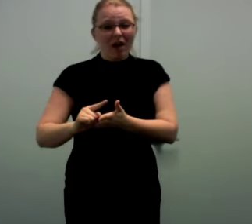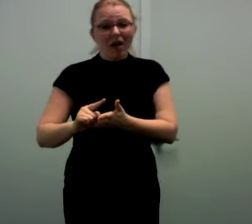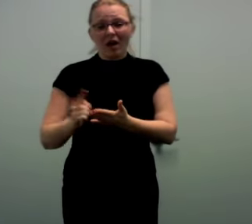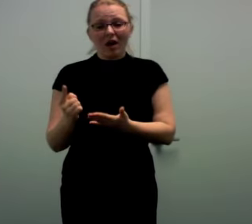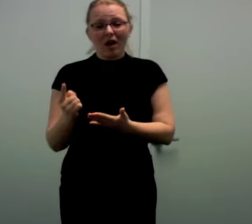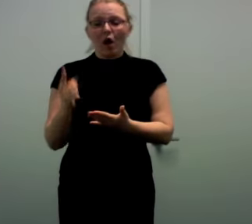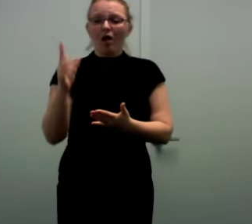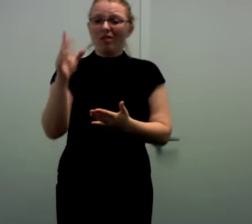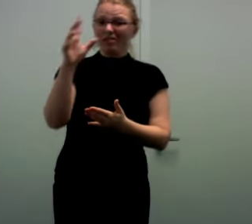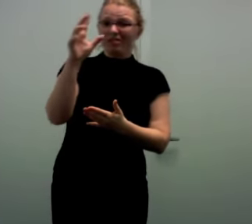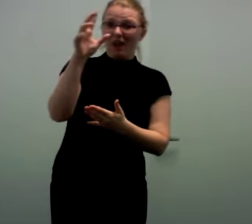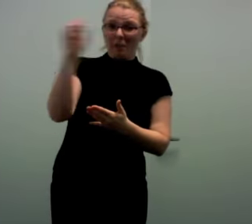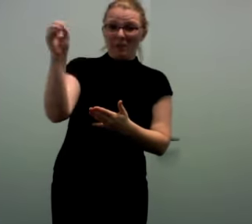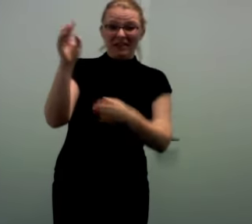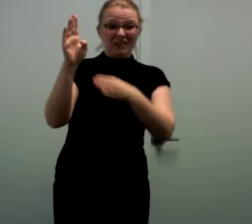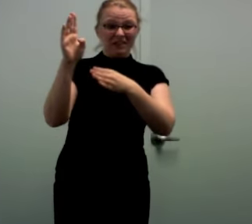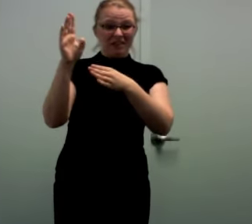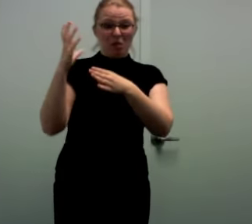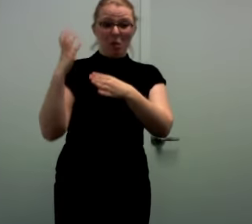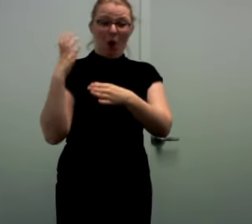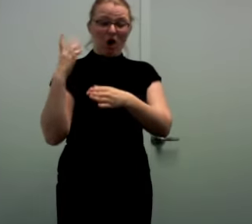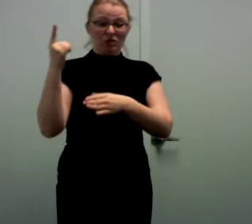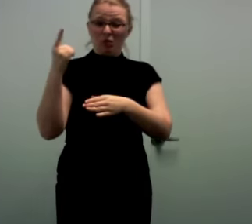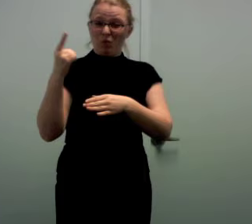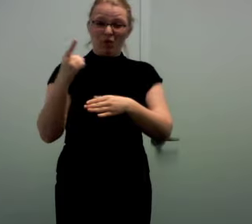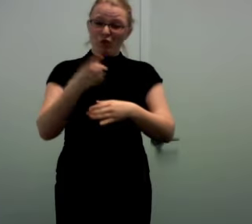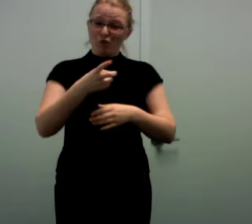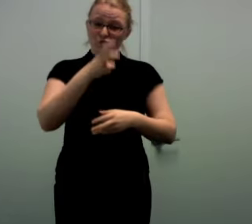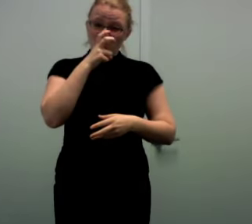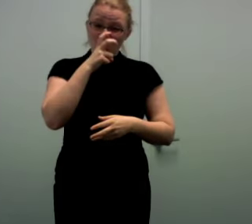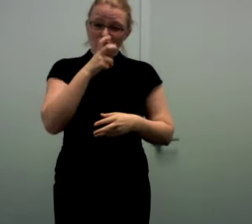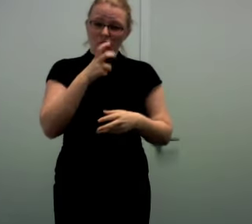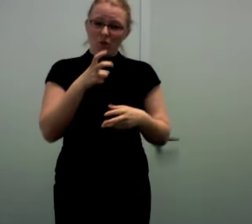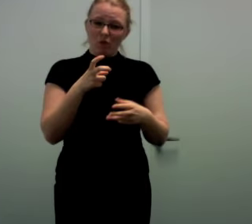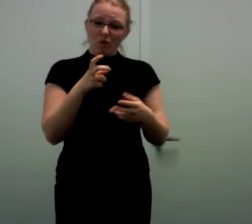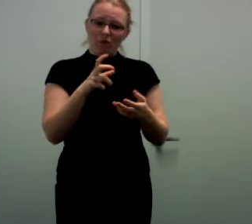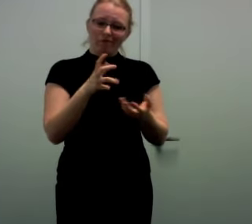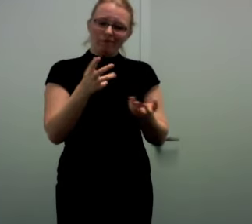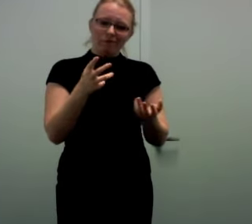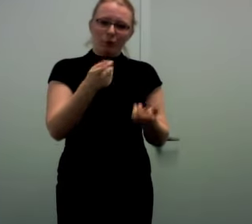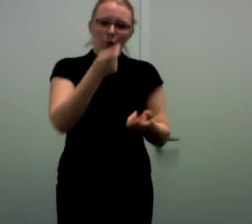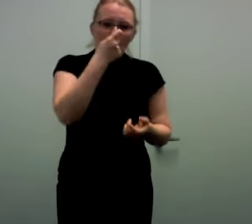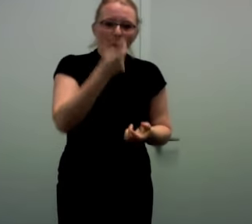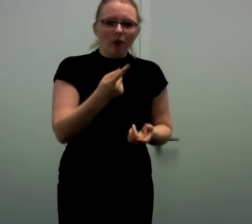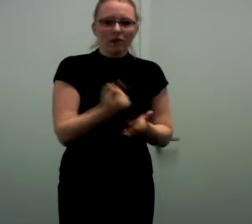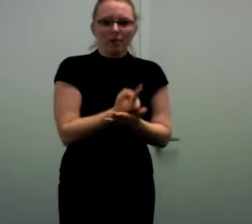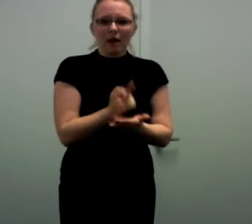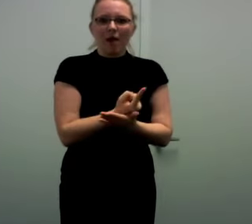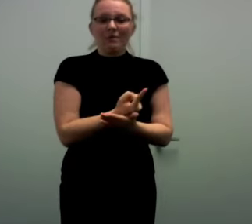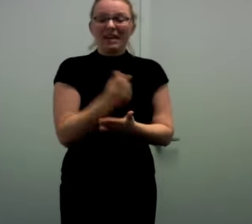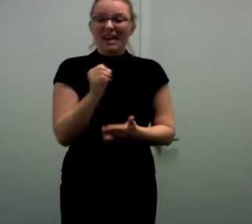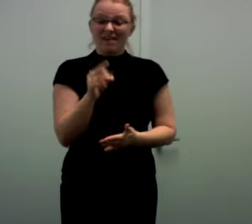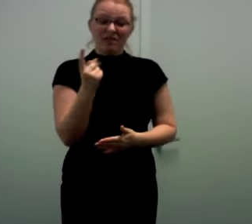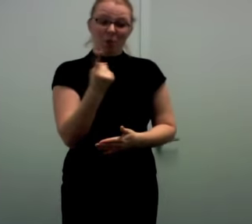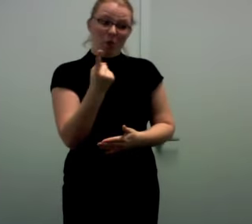employers, but some employers were so cruel at times that people caught talking, singing, or smoking would receive